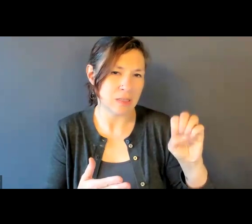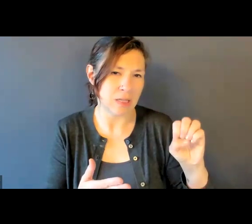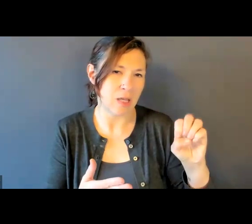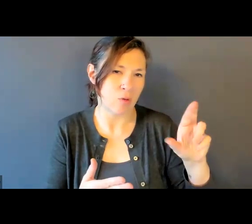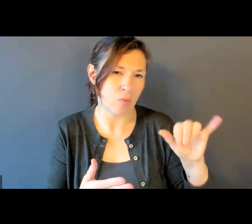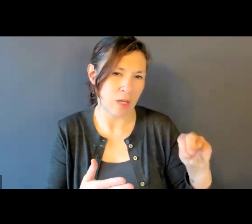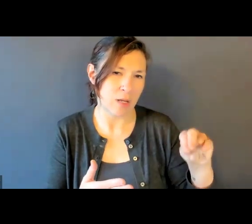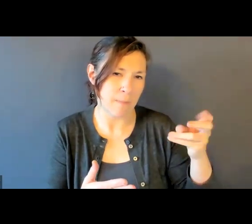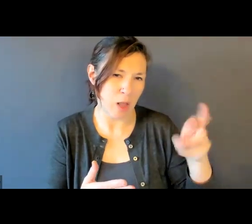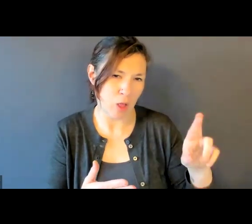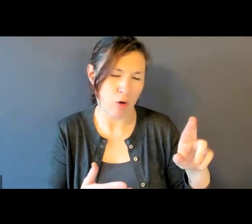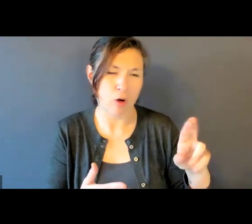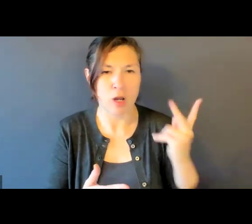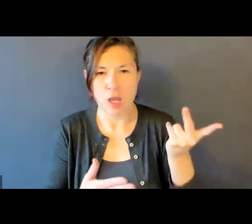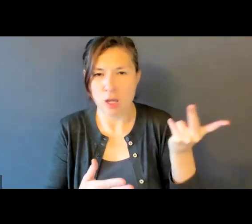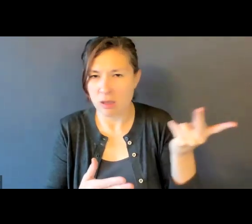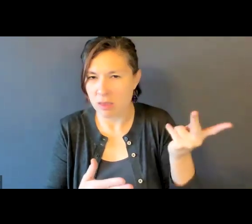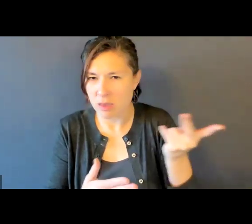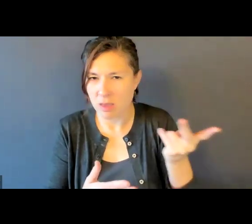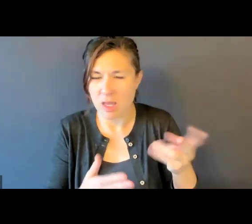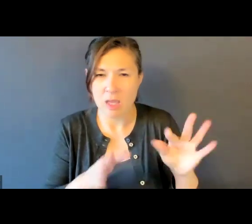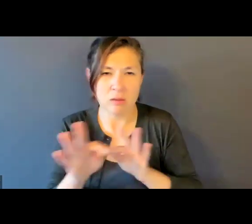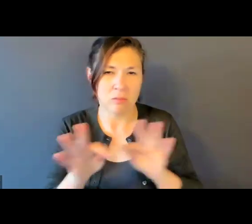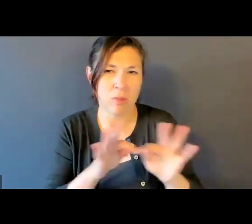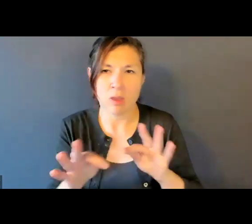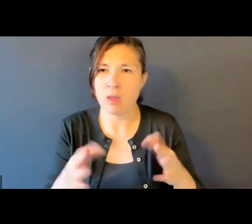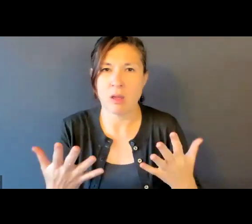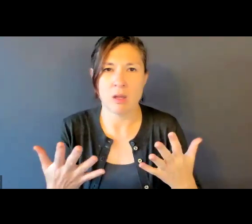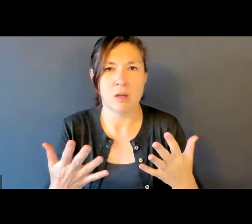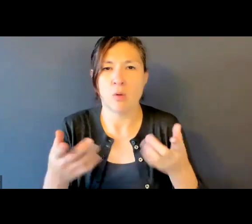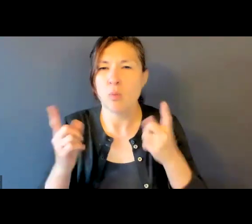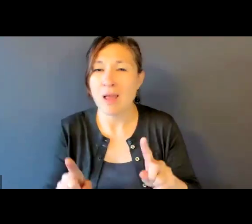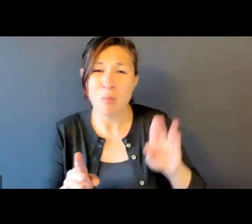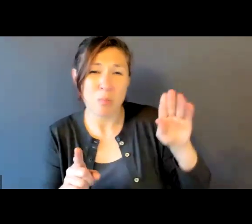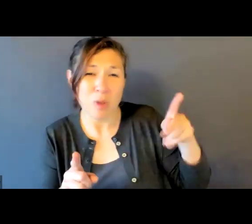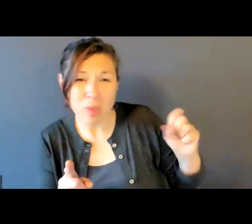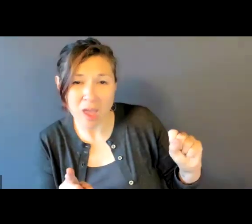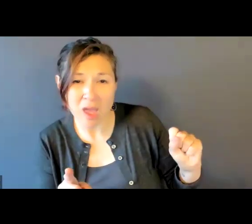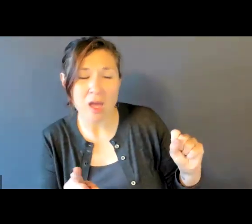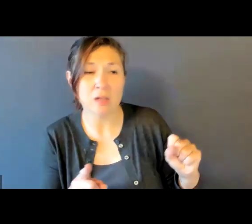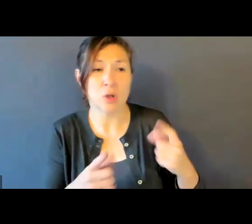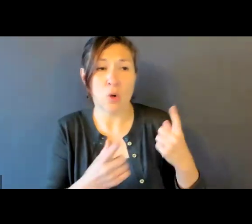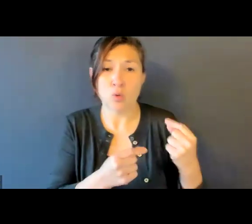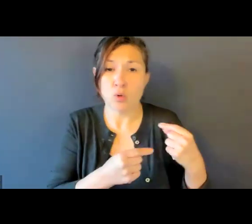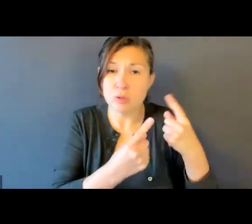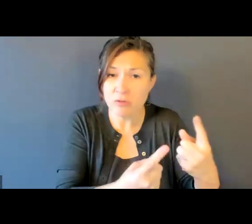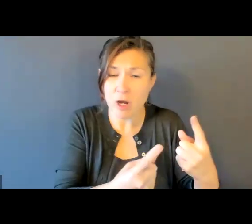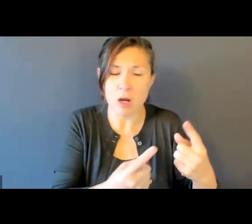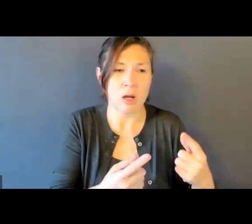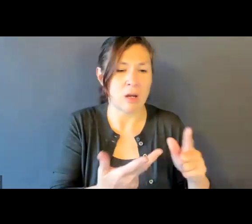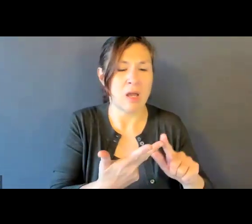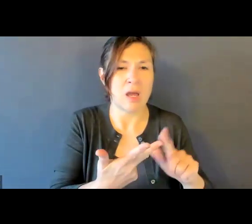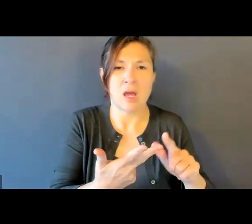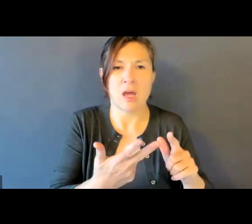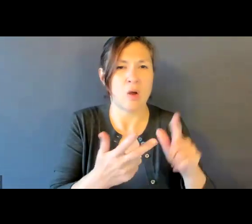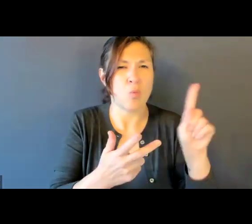to explain kind of a combination of where the district is, what we've done, and then what are some of the adaptive challenges